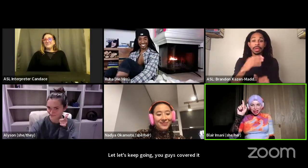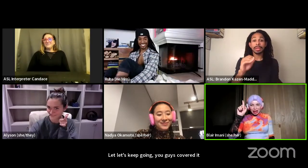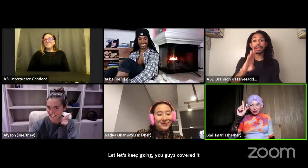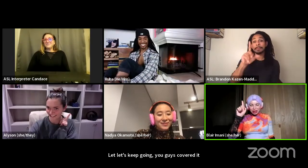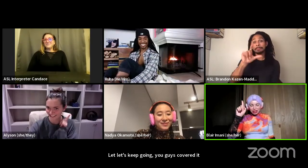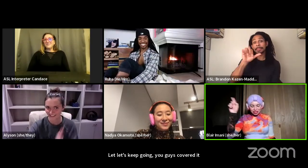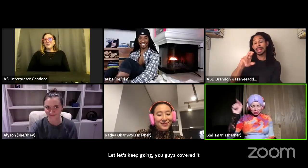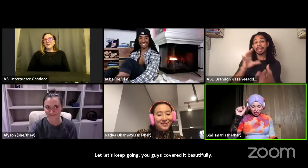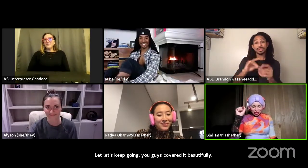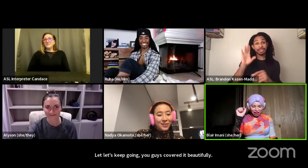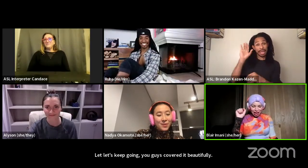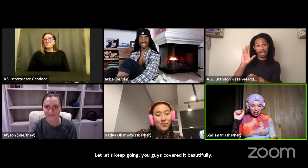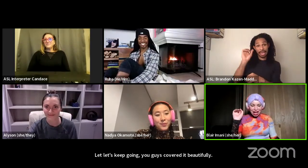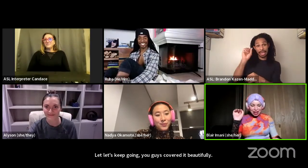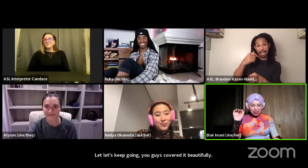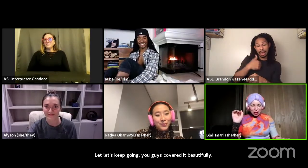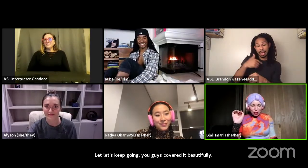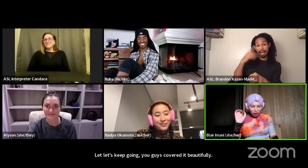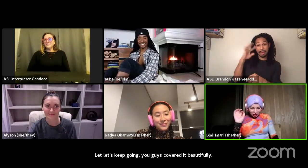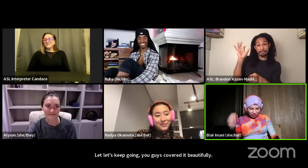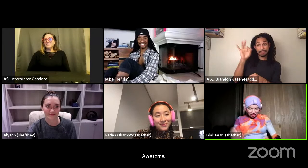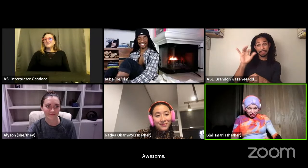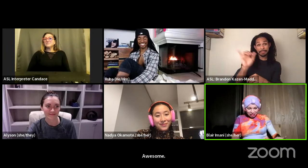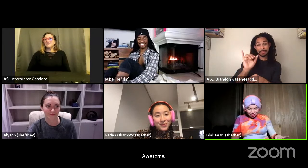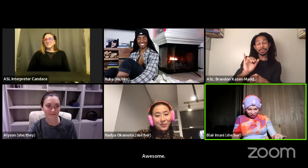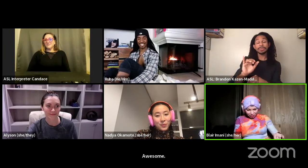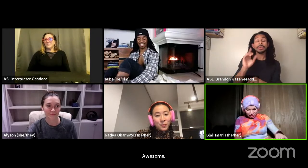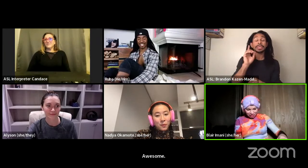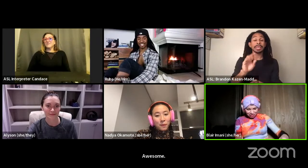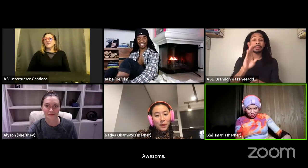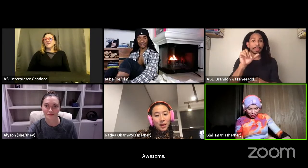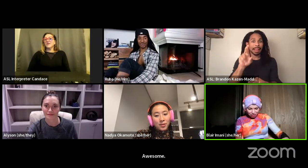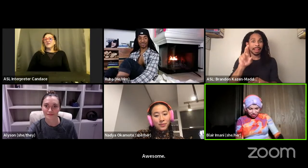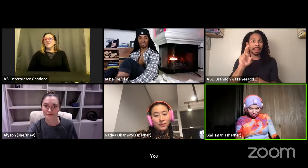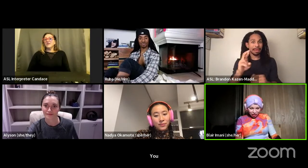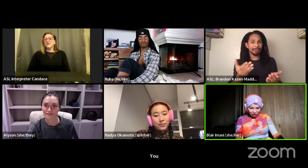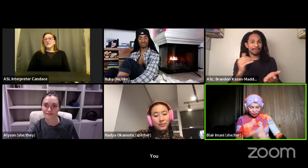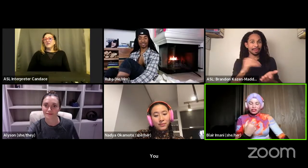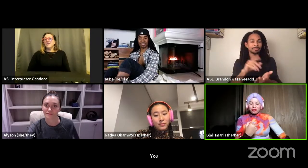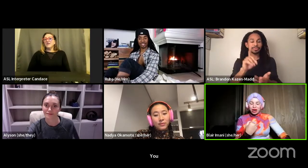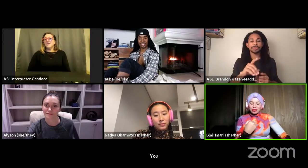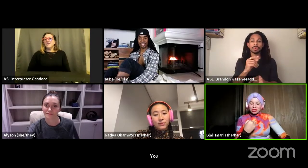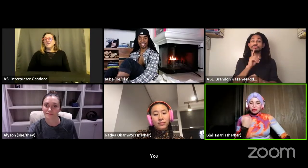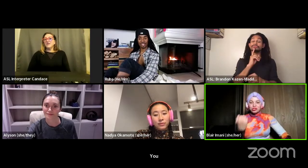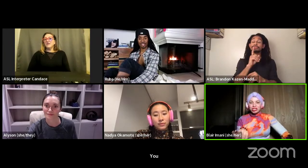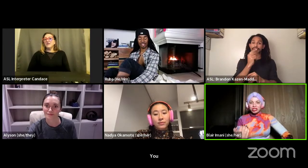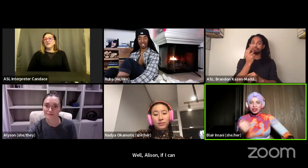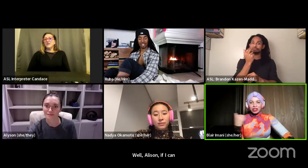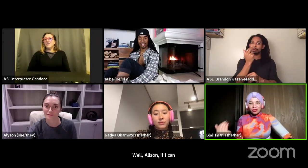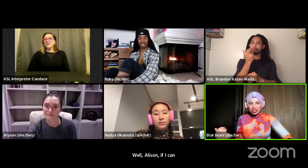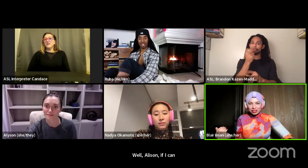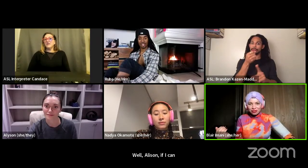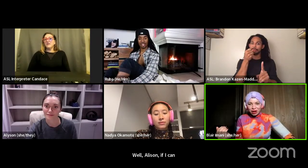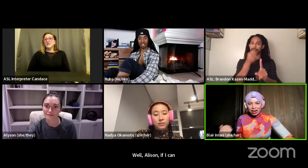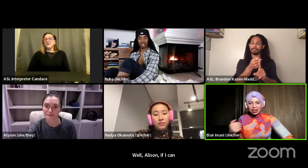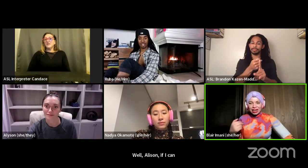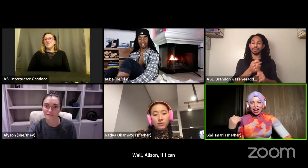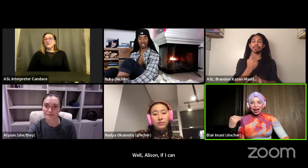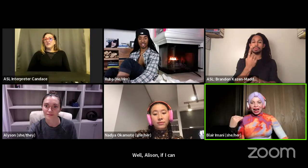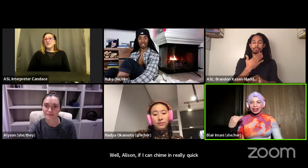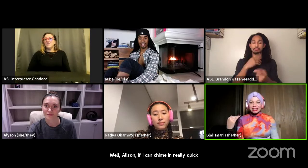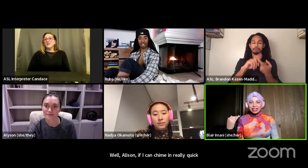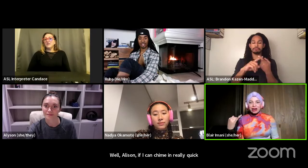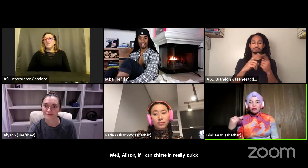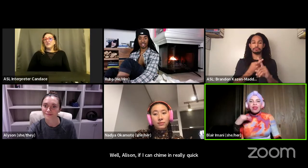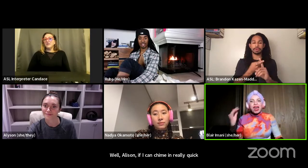really quick. Yes. This is Blair again. So hilariously, when I was in the situation where a friend of mine was misgendering other friends of